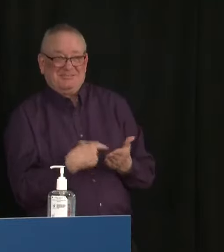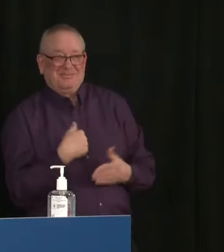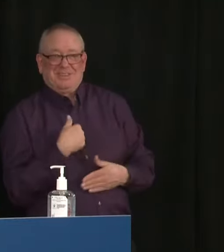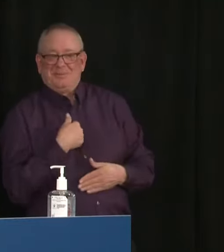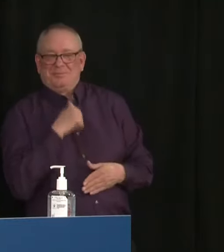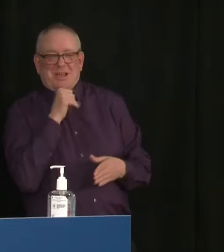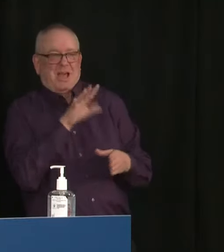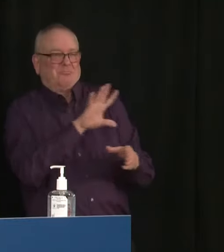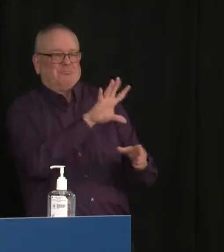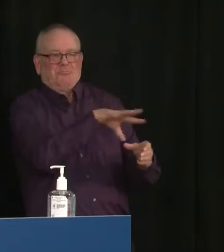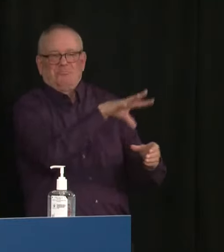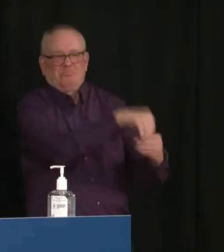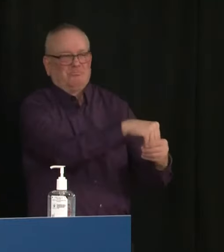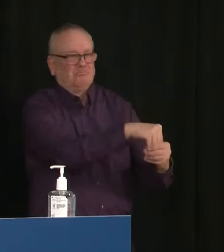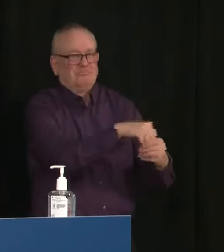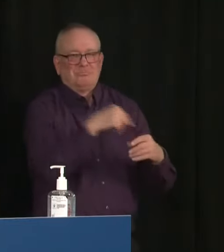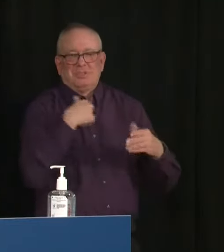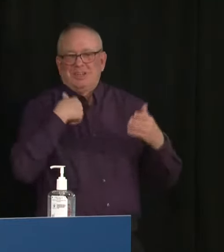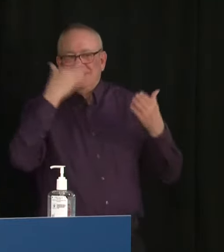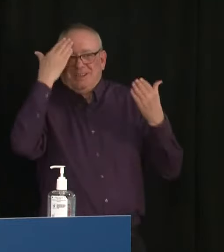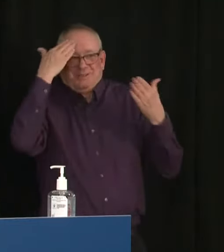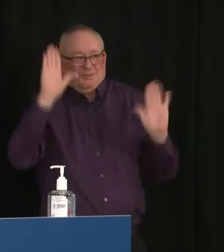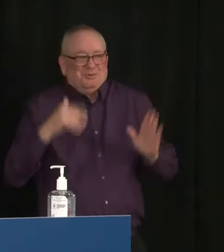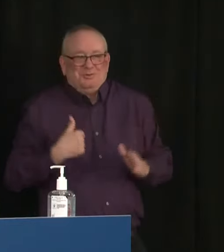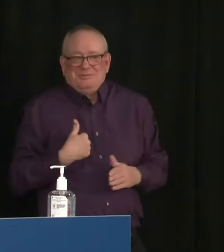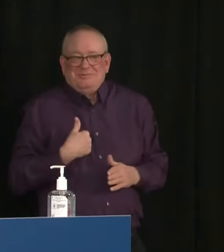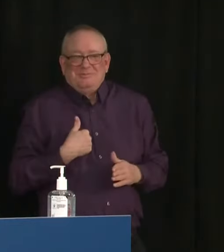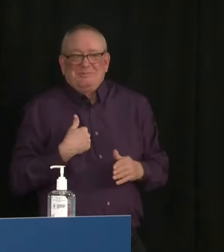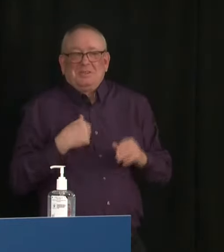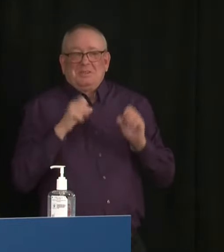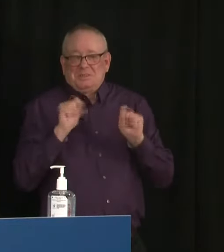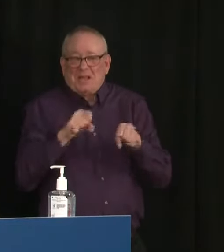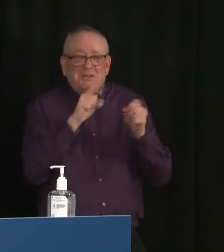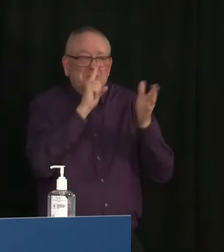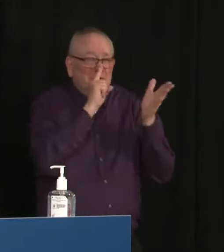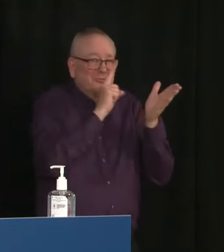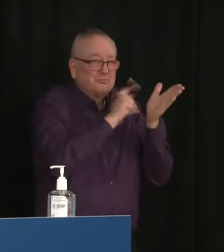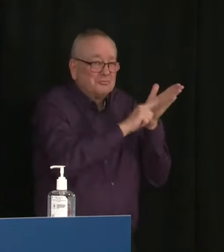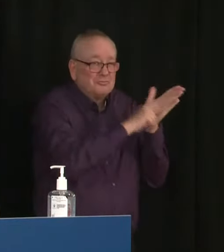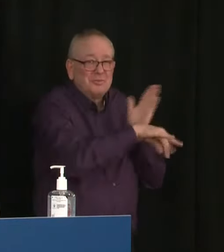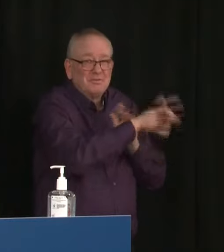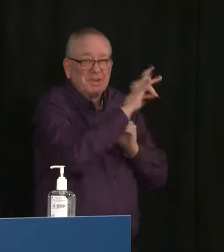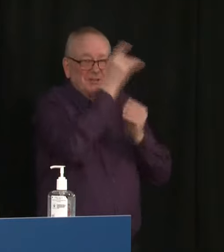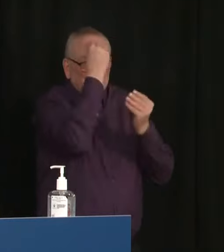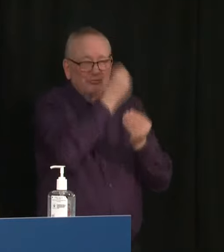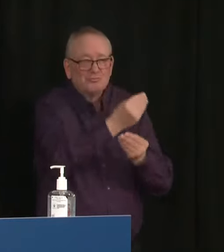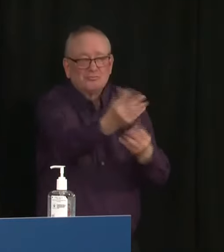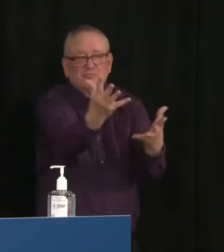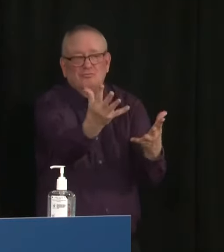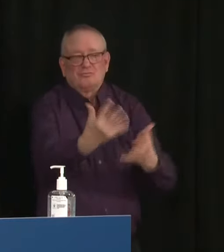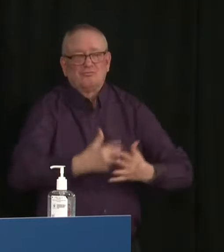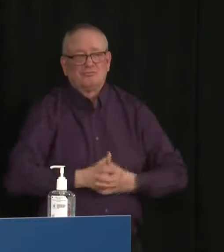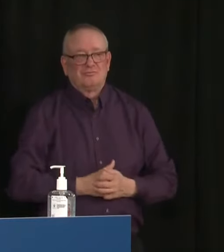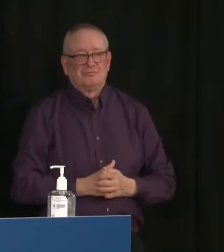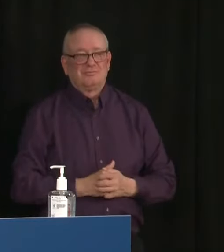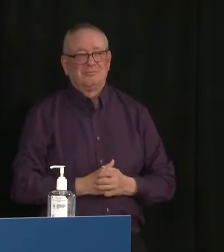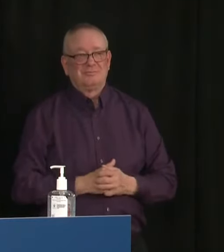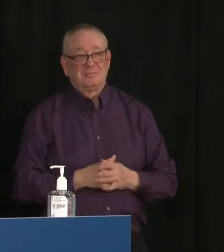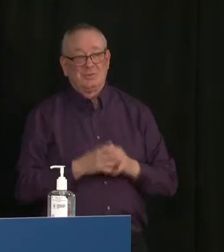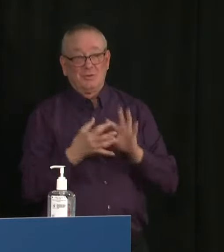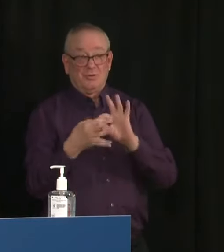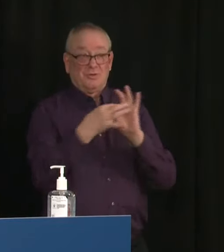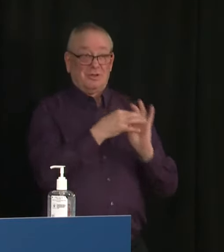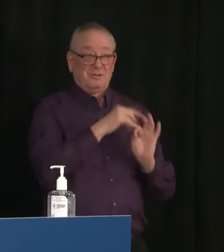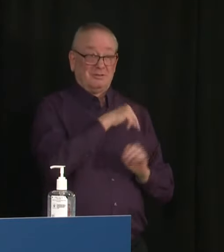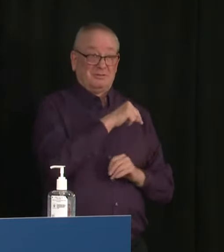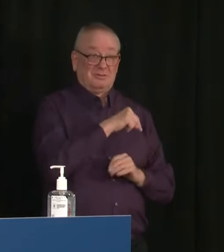So I think that's something we'll have to take away and get back to you on. Julia, is there a follow-up? Yes, thank you. Just to